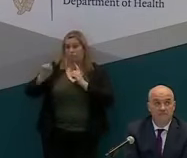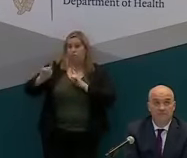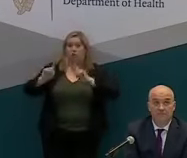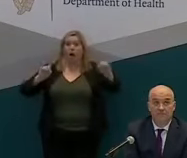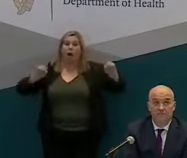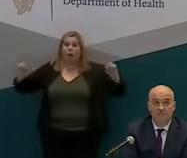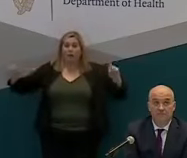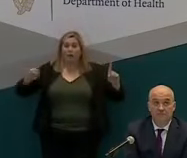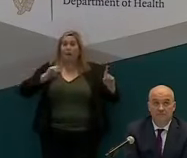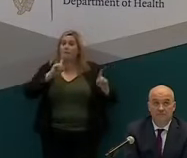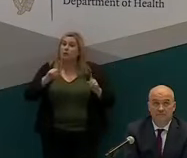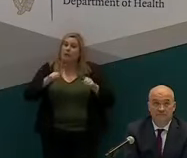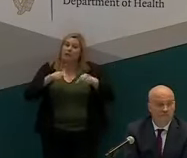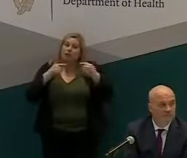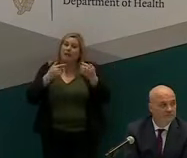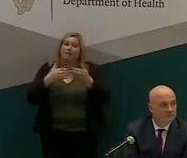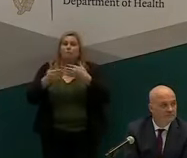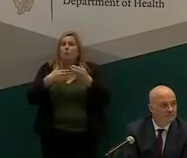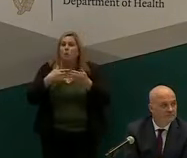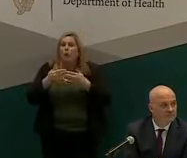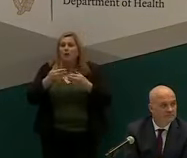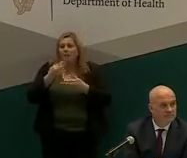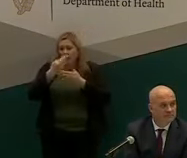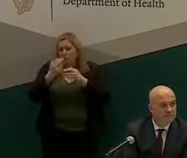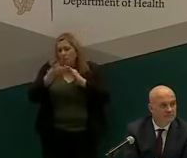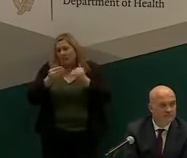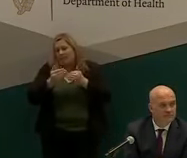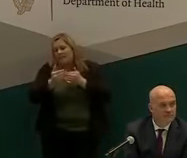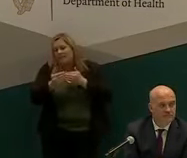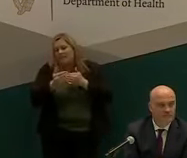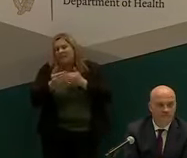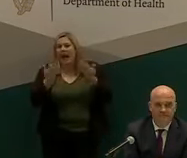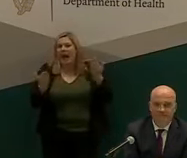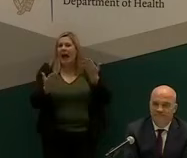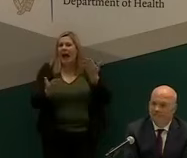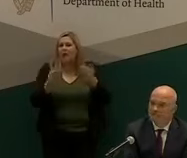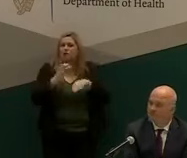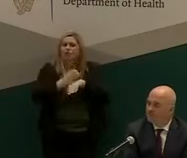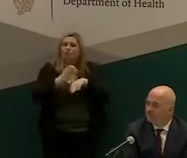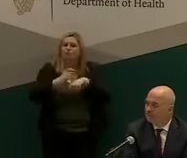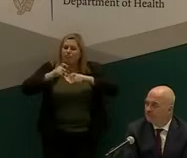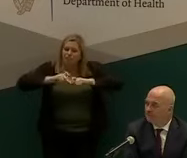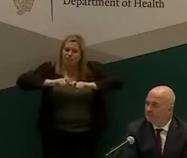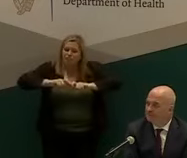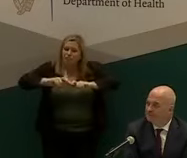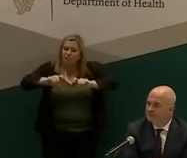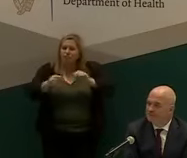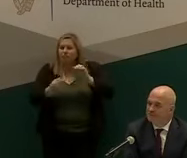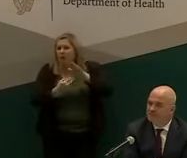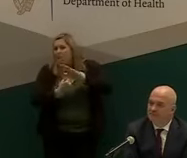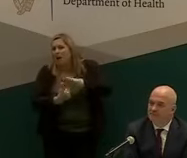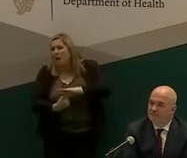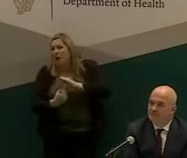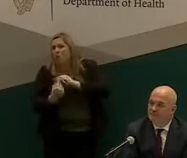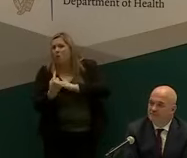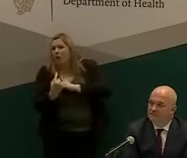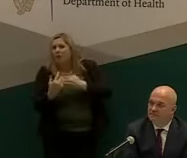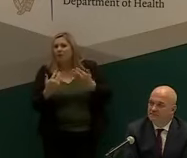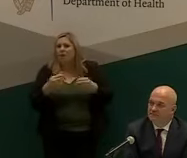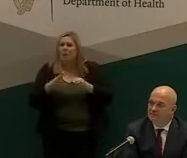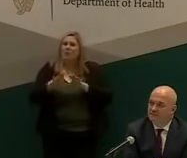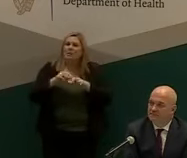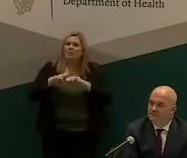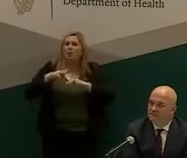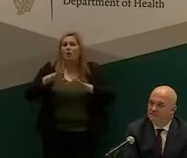over the coming weeks is how do you keep it at or just below 1 with more liberal measures, if I can put it that